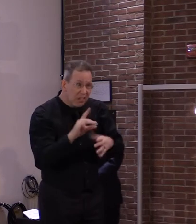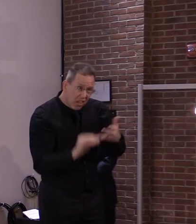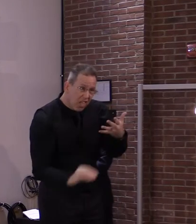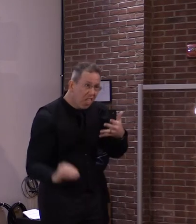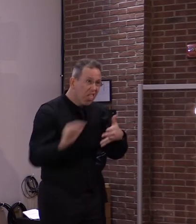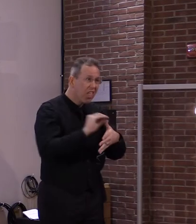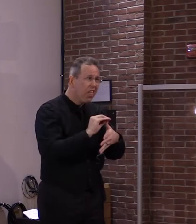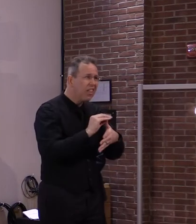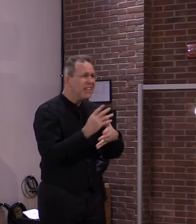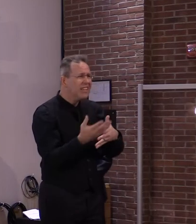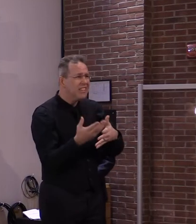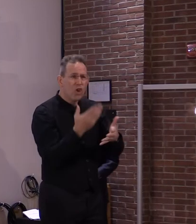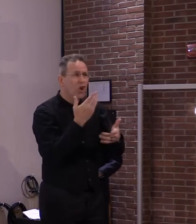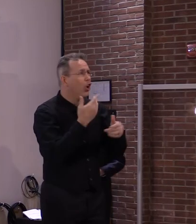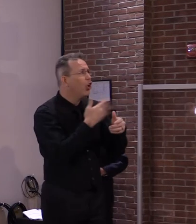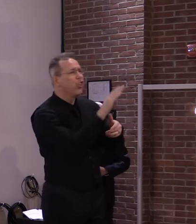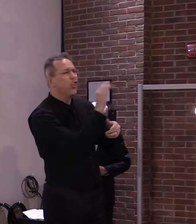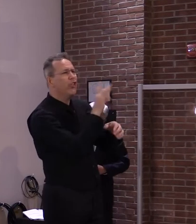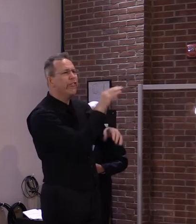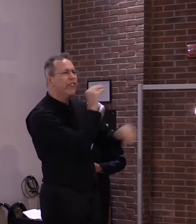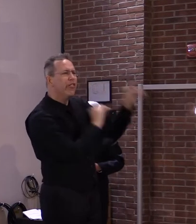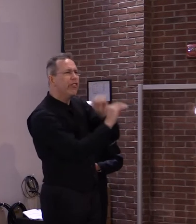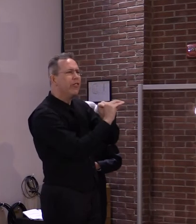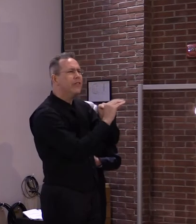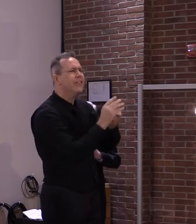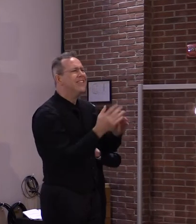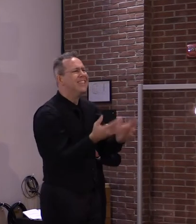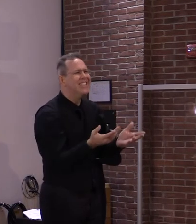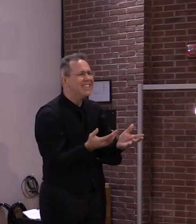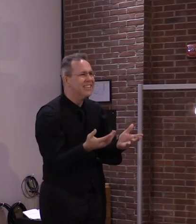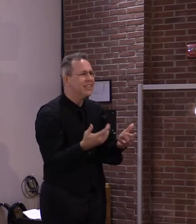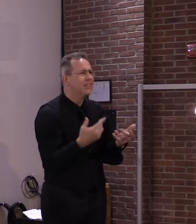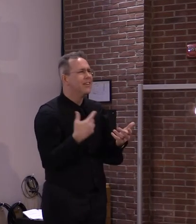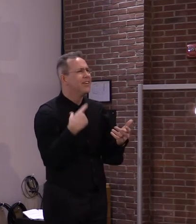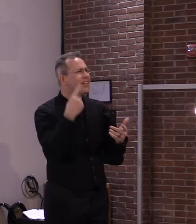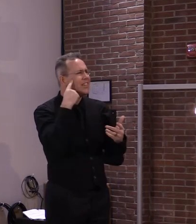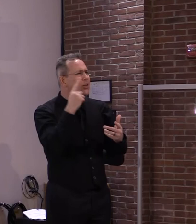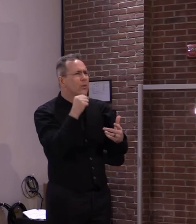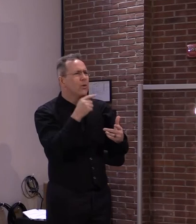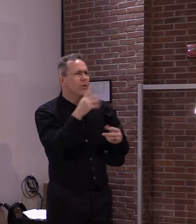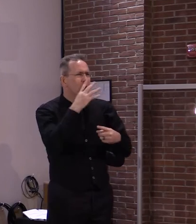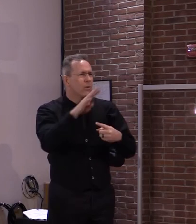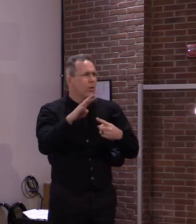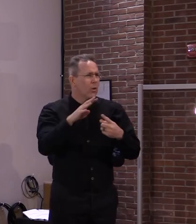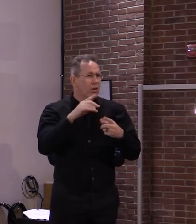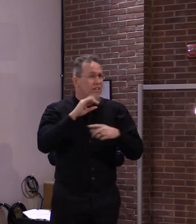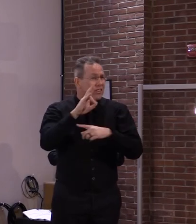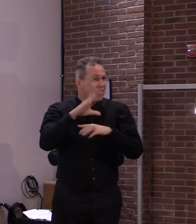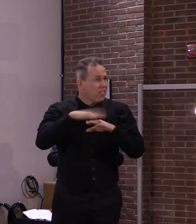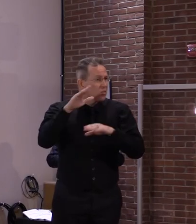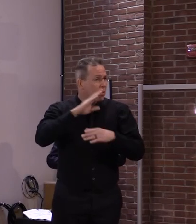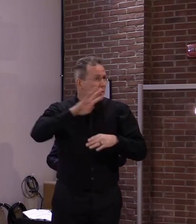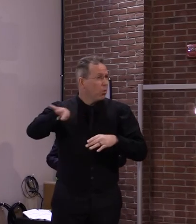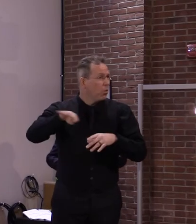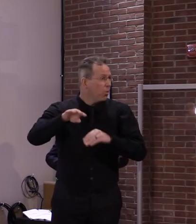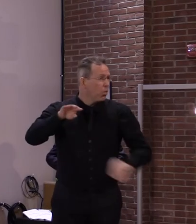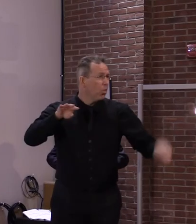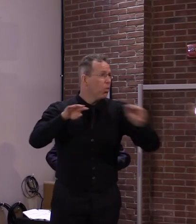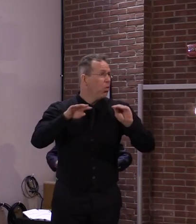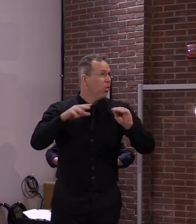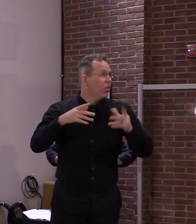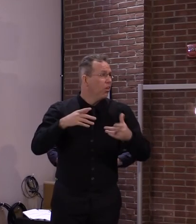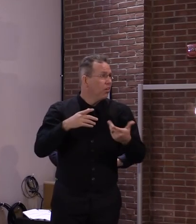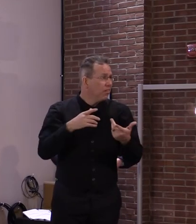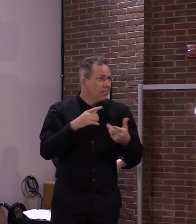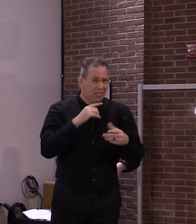ahead of the people in the 75 and older not to mention 70 or 65. so again we're trying to